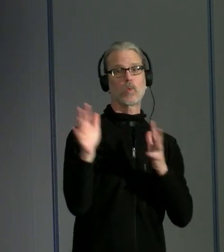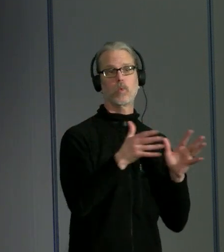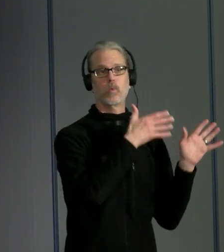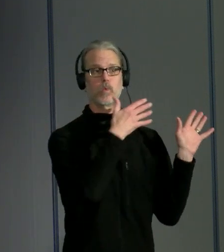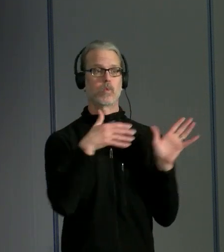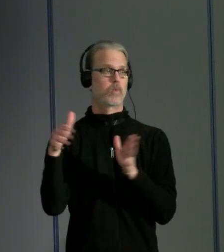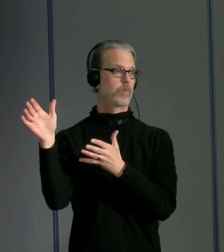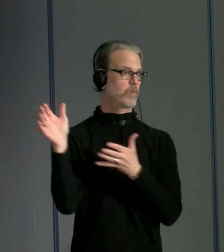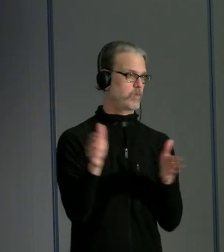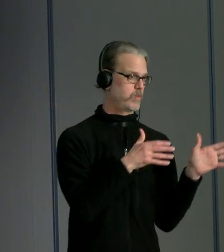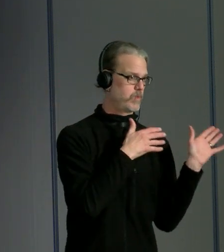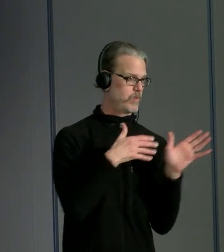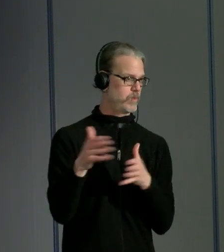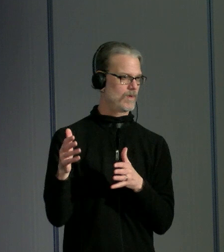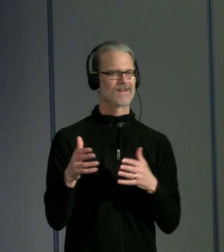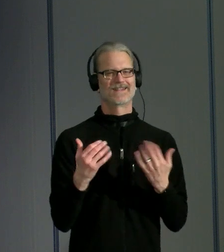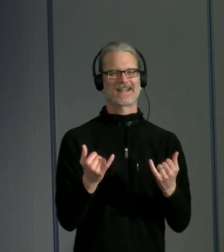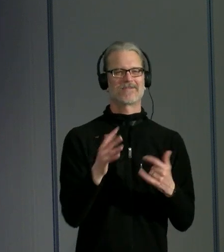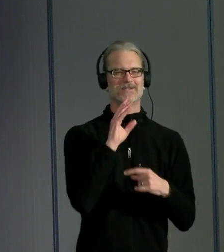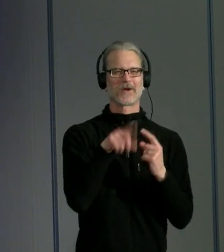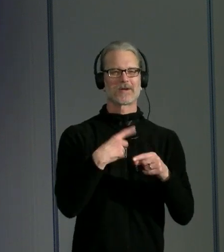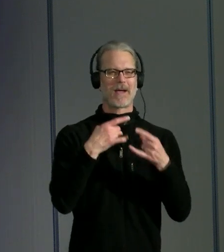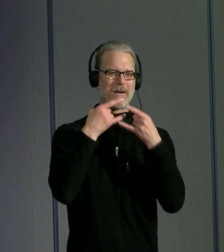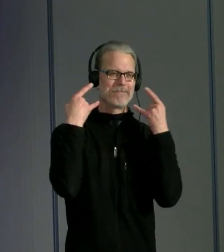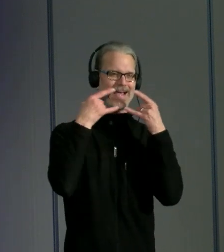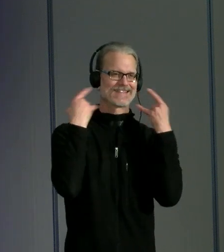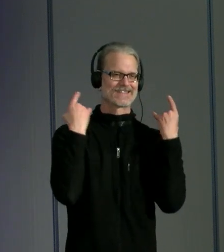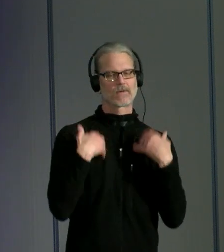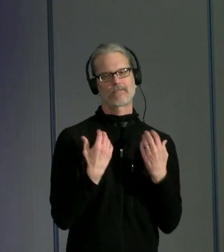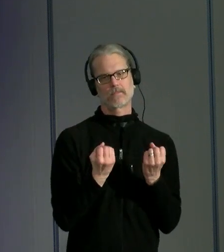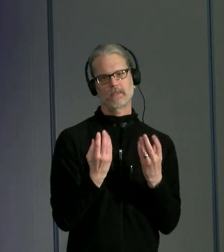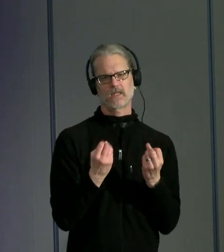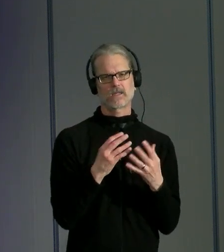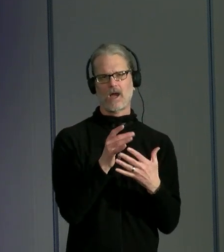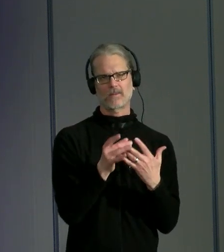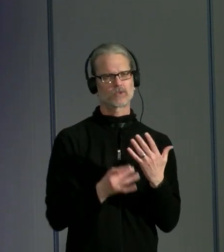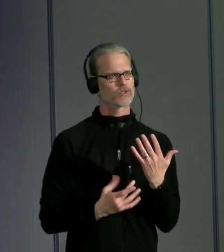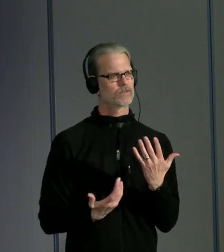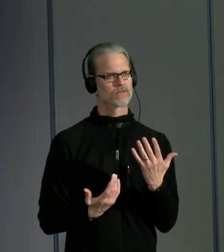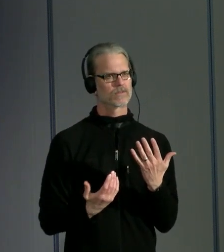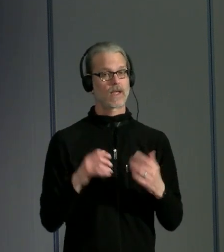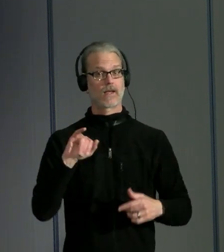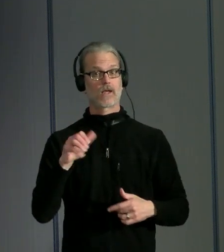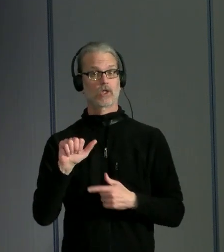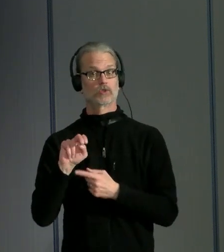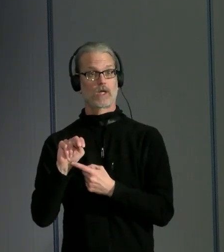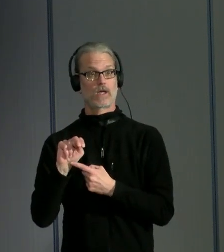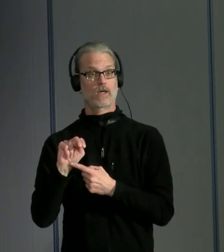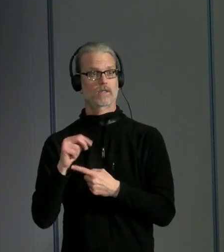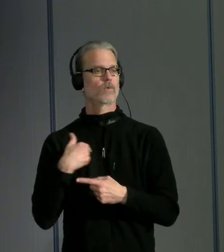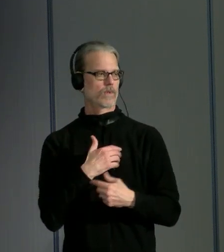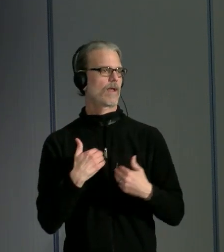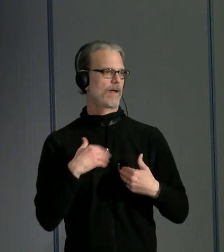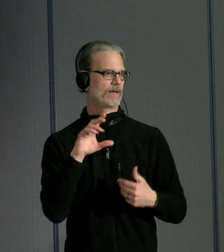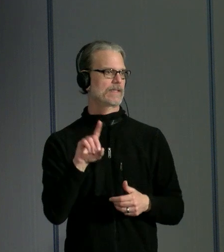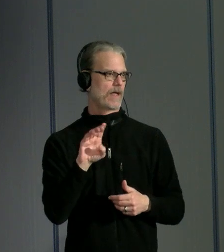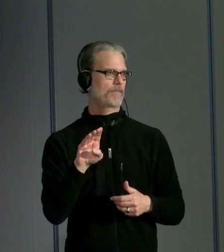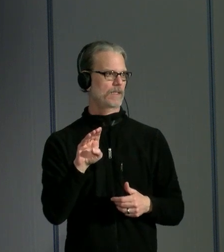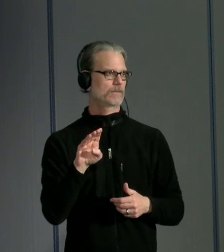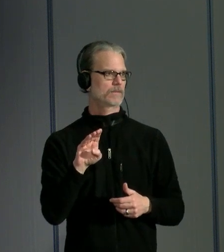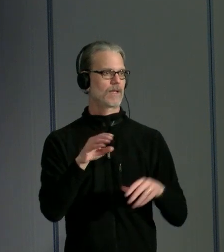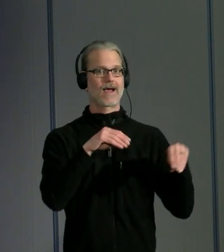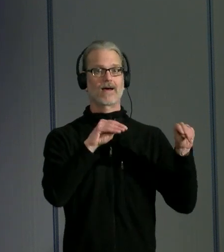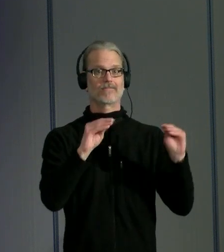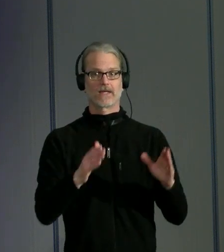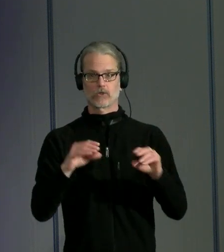ventilation. Now, when we're talking about masks, there are a lot of options. At JAN, we do maintain a database of vendors